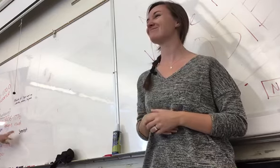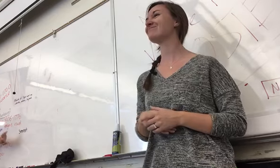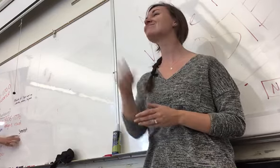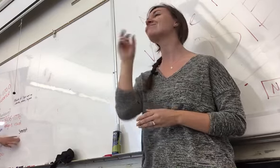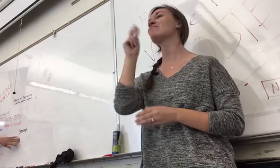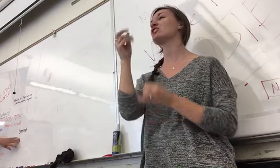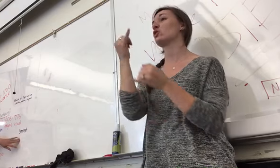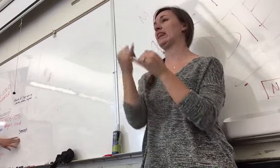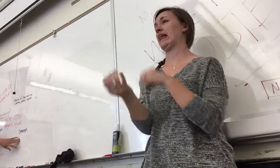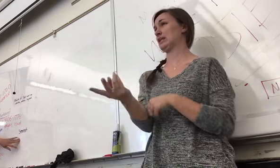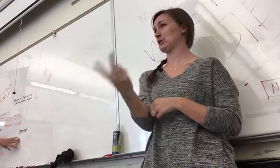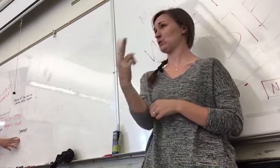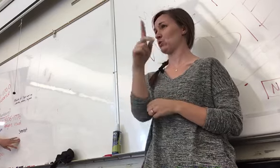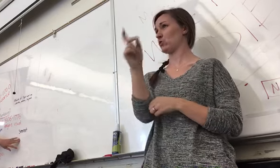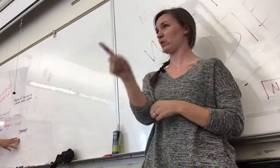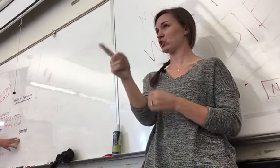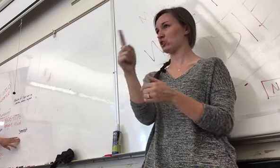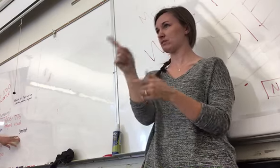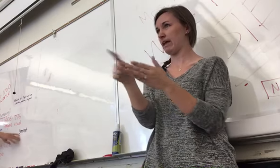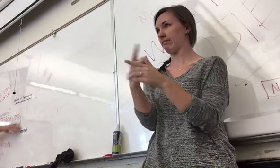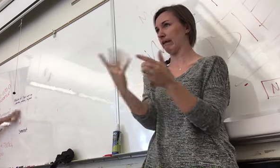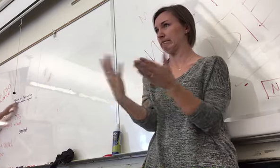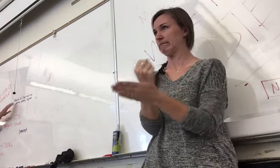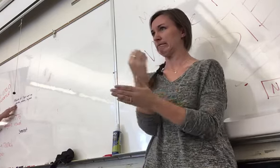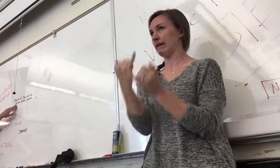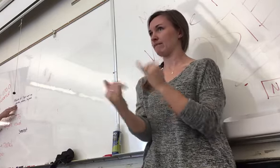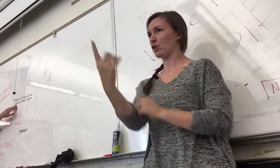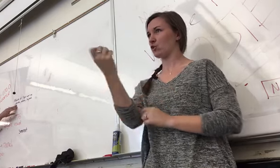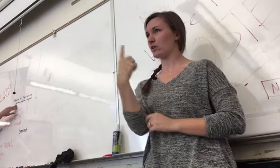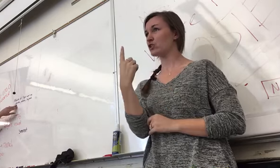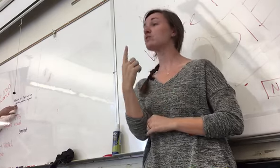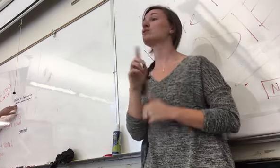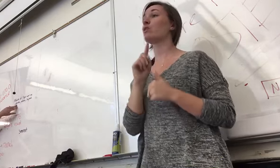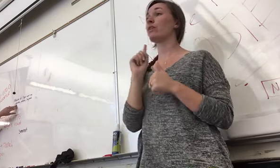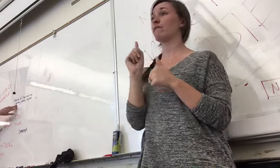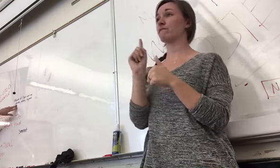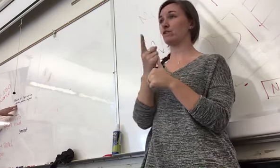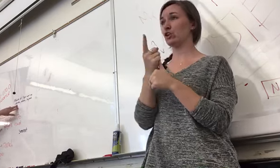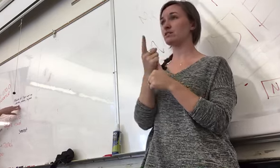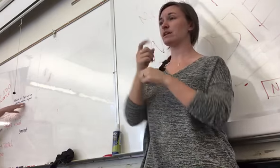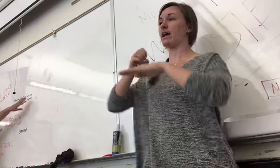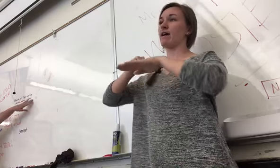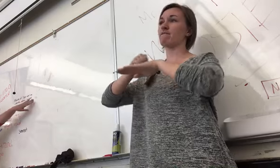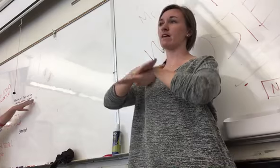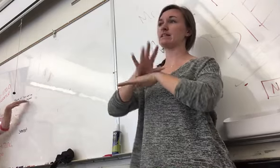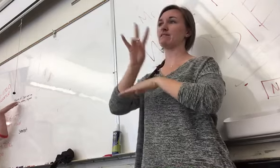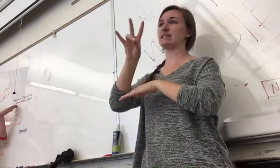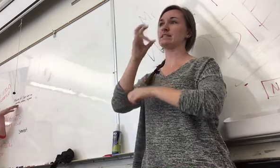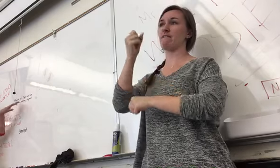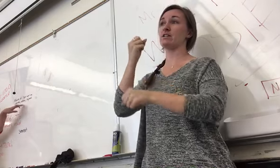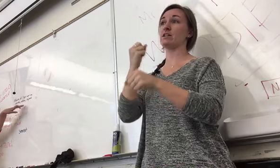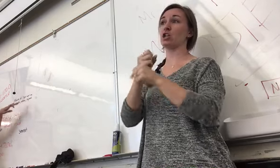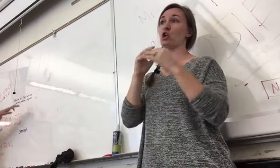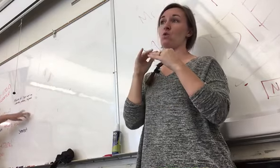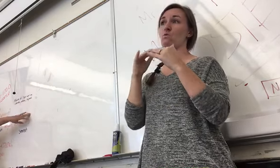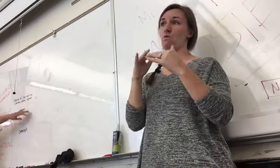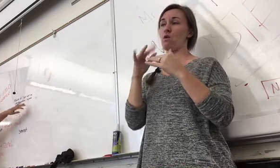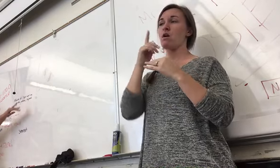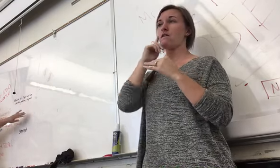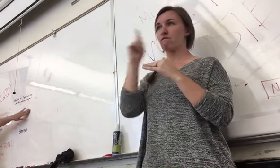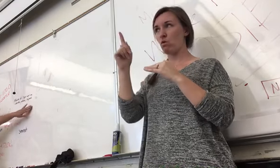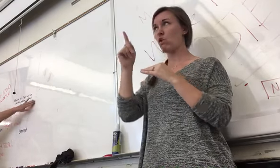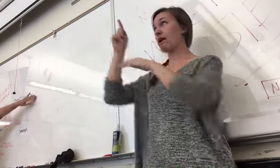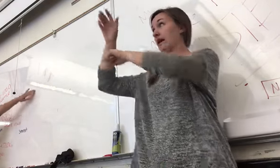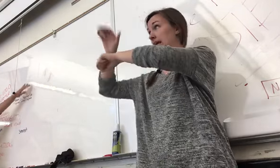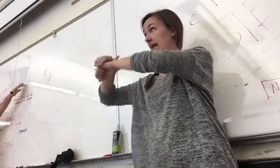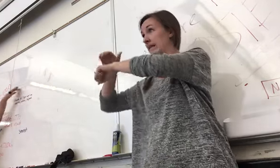our last two, and then we'll take some final questions. Okay, so the first one, effect of the 7 Years' War on colonist natives in England.